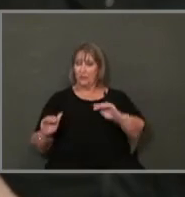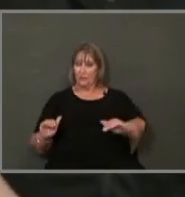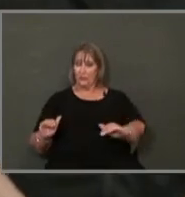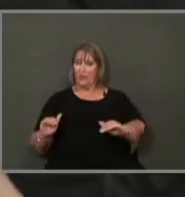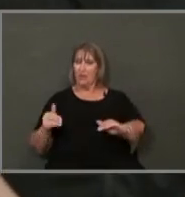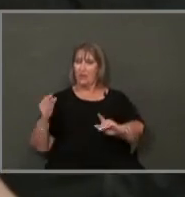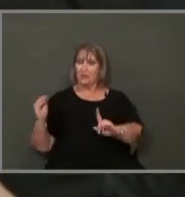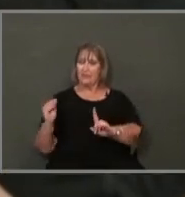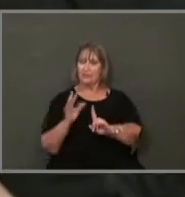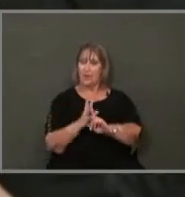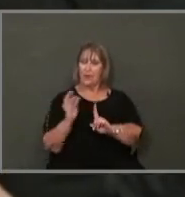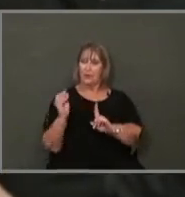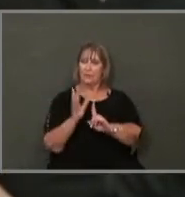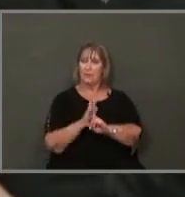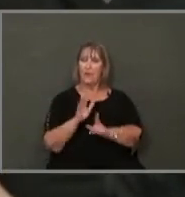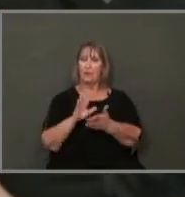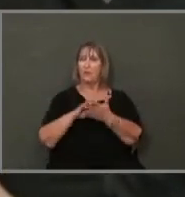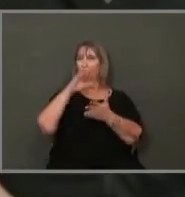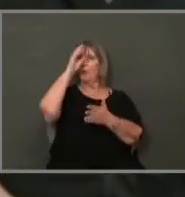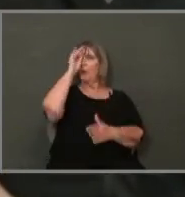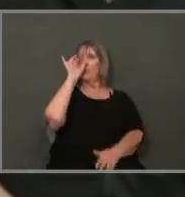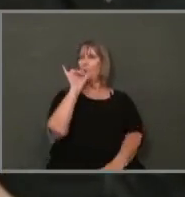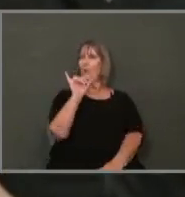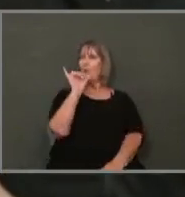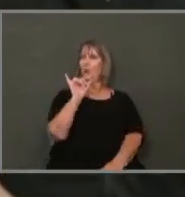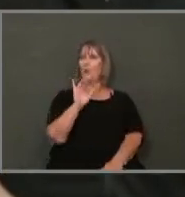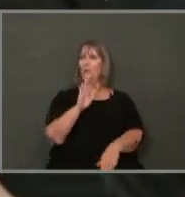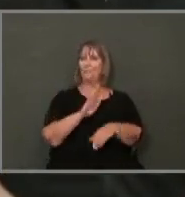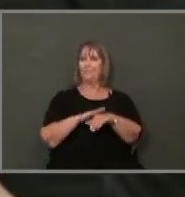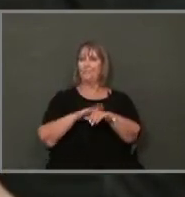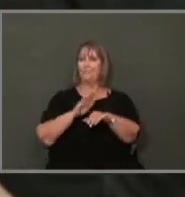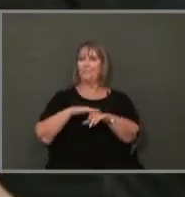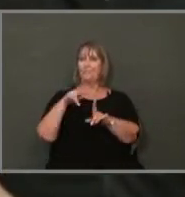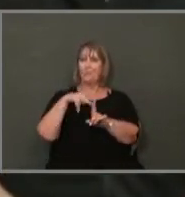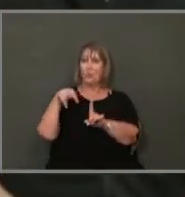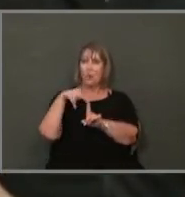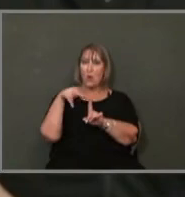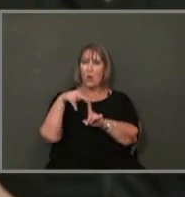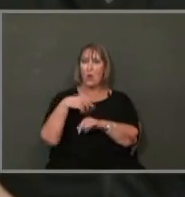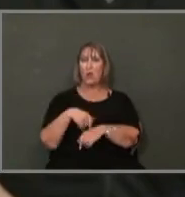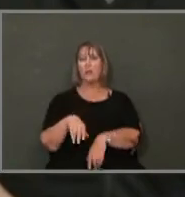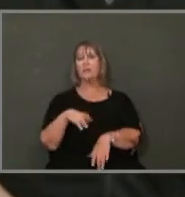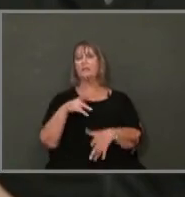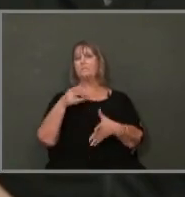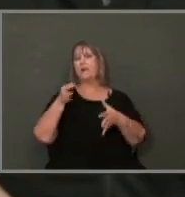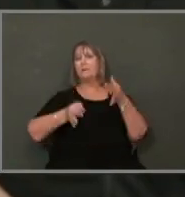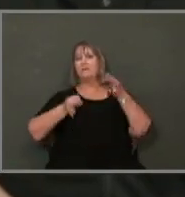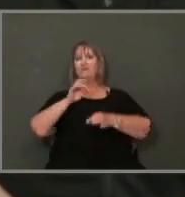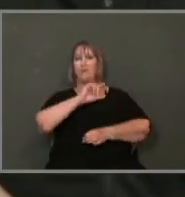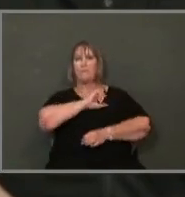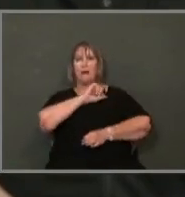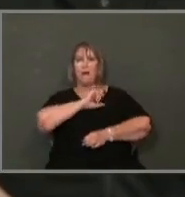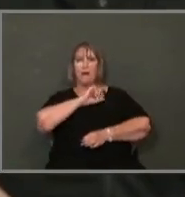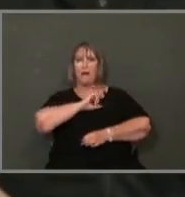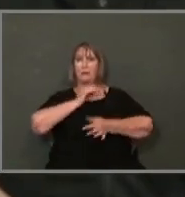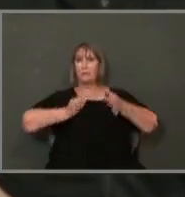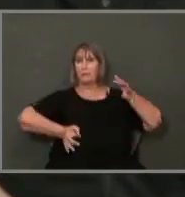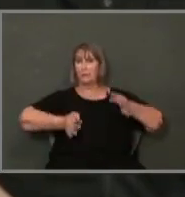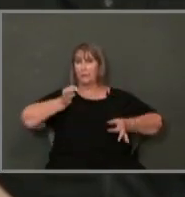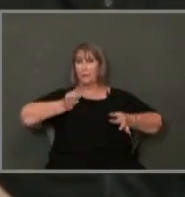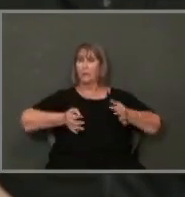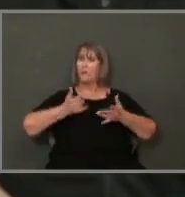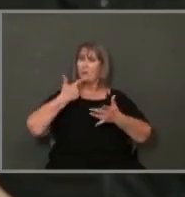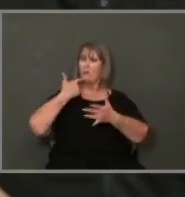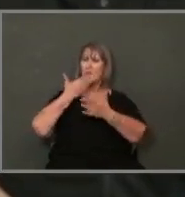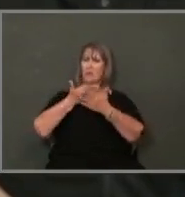options. And so parole officers, bailiffs in court, right? I mean, like, those are fantastic careers,